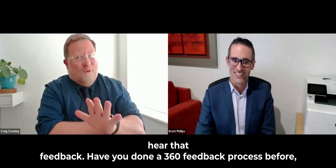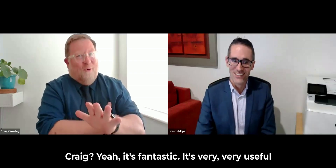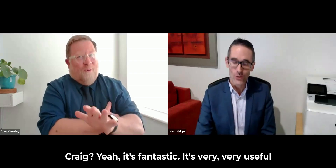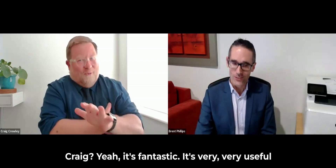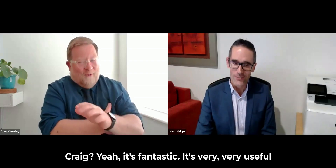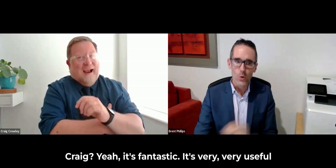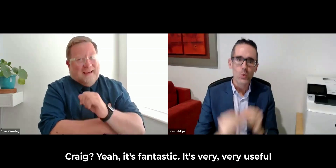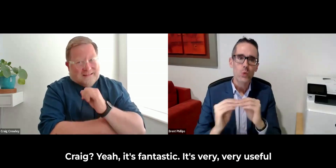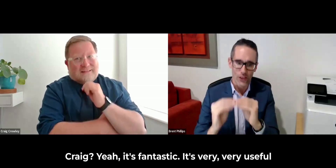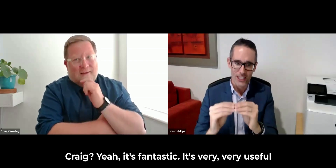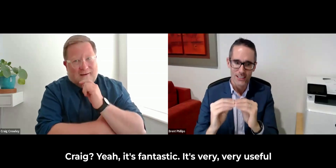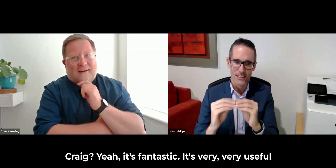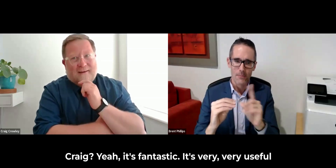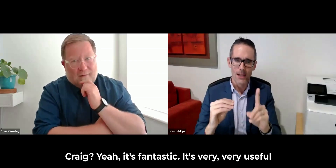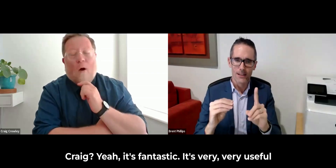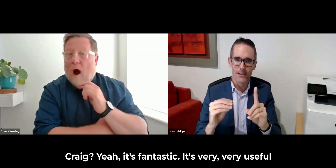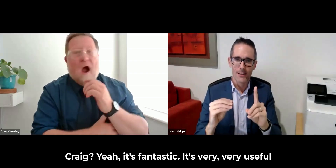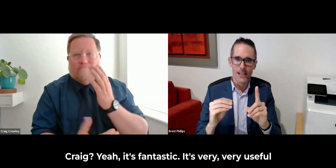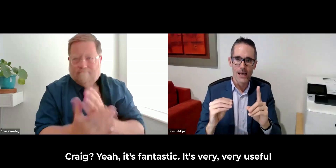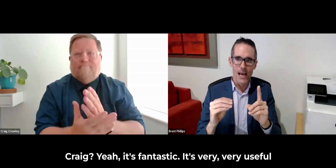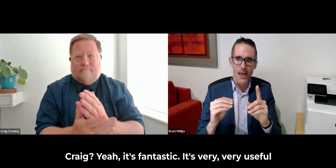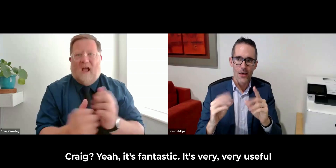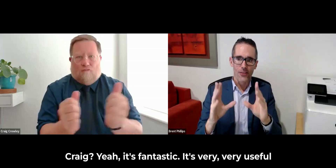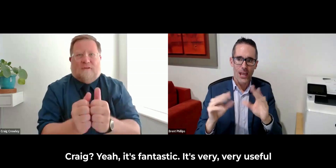before, Craig? Yeah, it's Oh, fantastic. It's very, very useful.